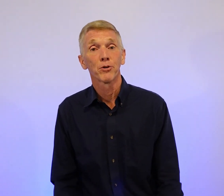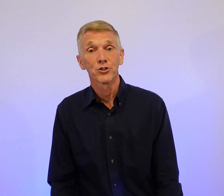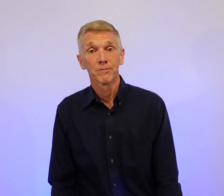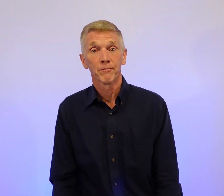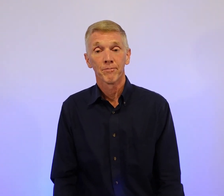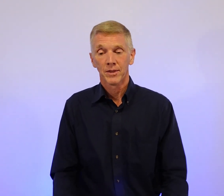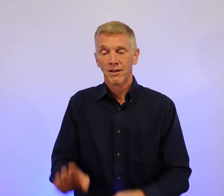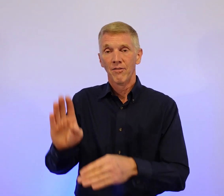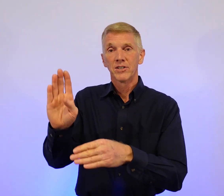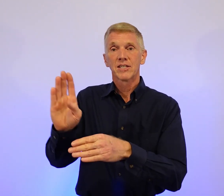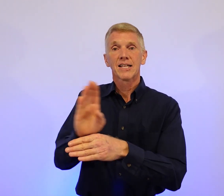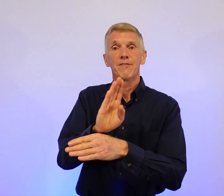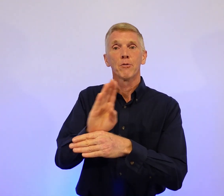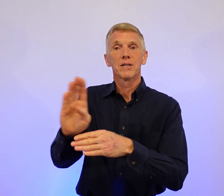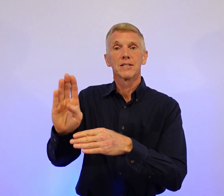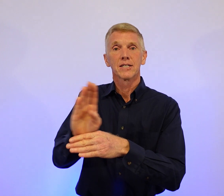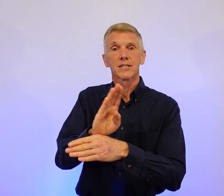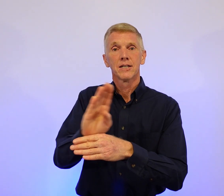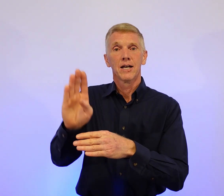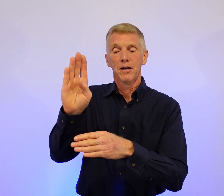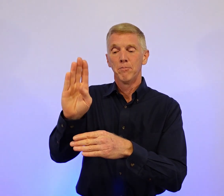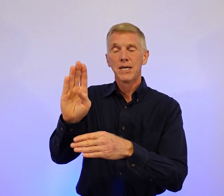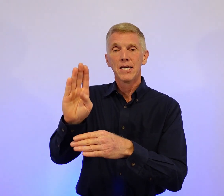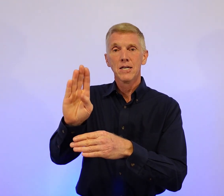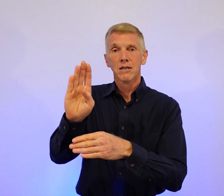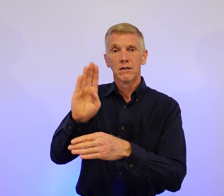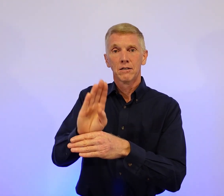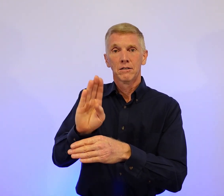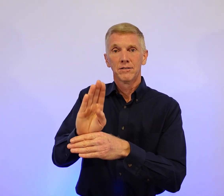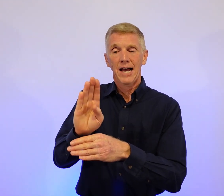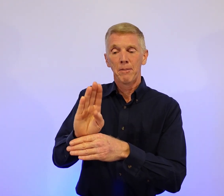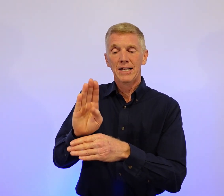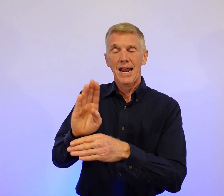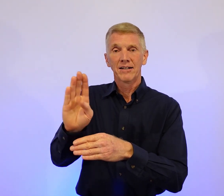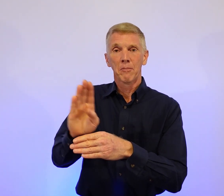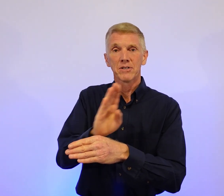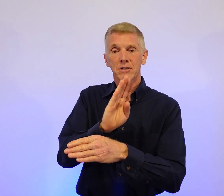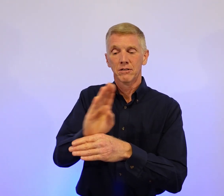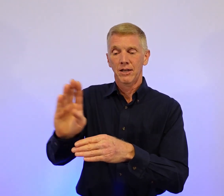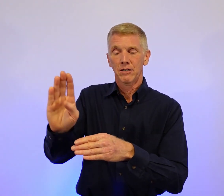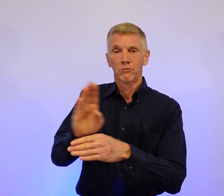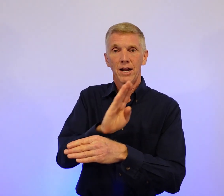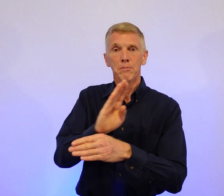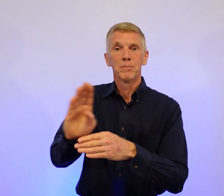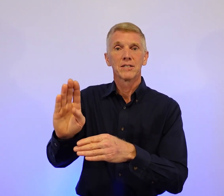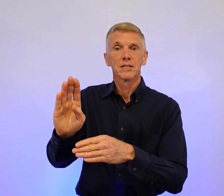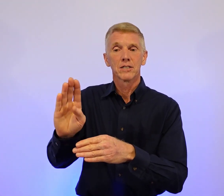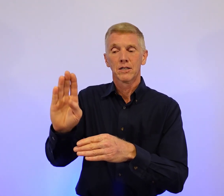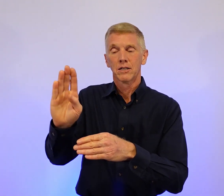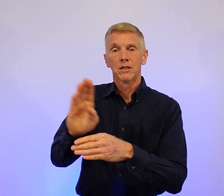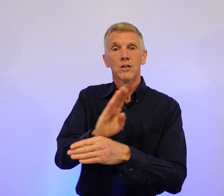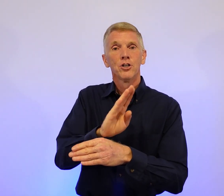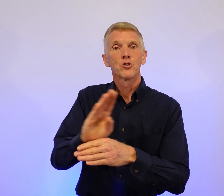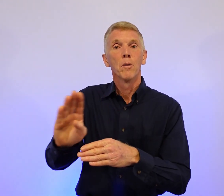person? This is a sign for business. A B, dominant hand on top of this, right? Business. So a